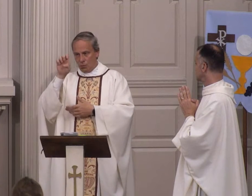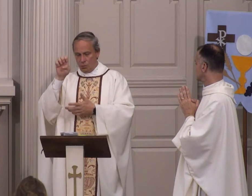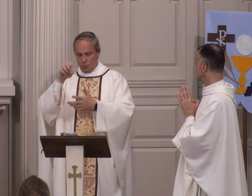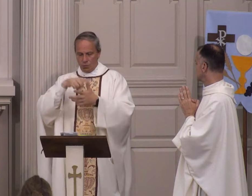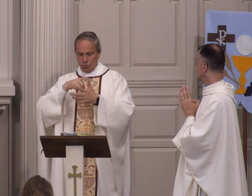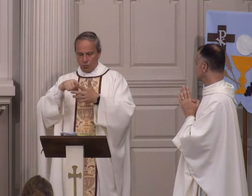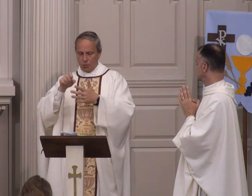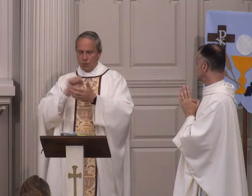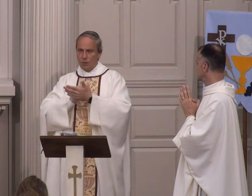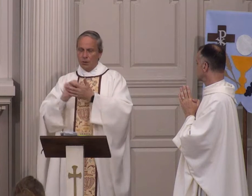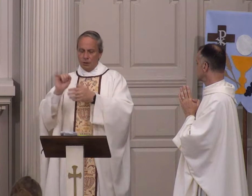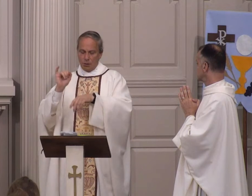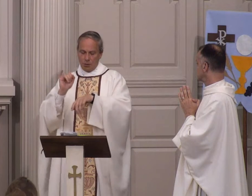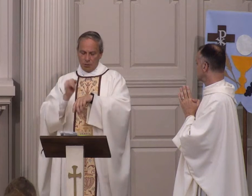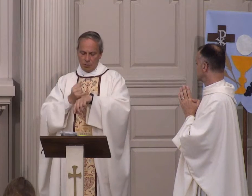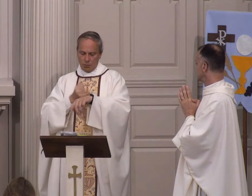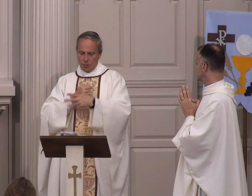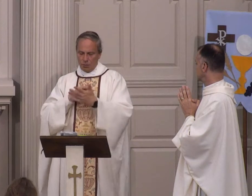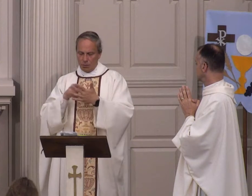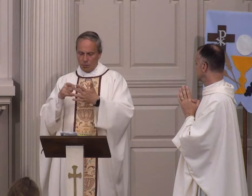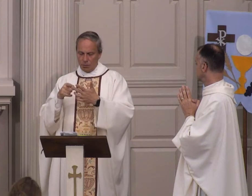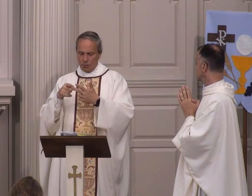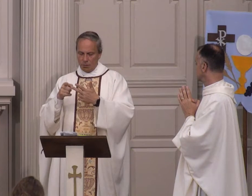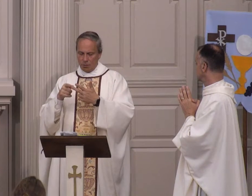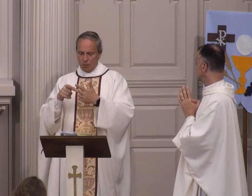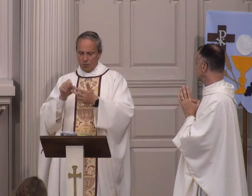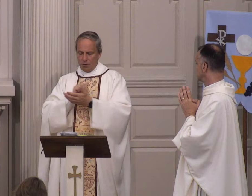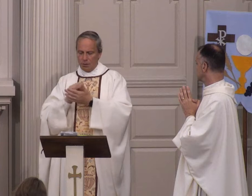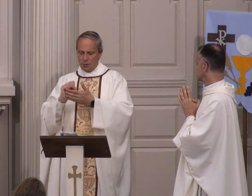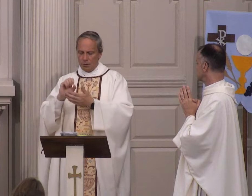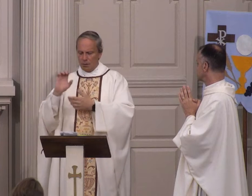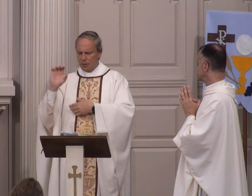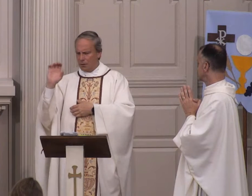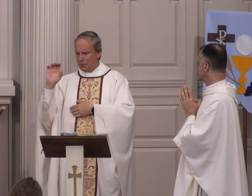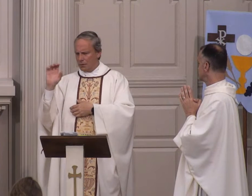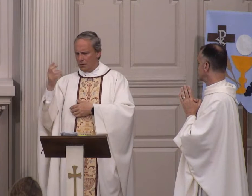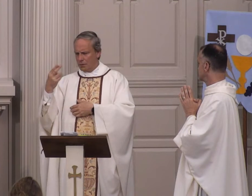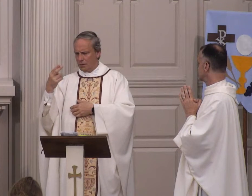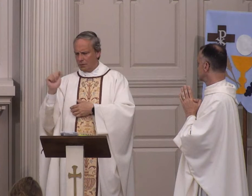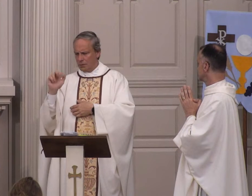the intercessions of St. Jude, St. Joseph,